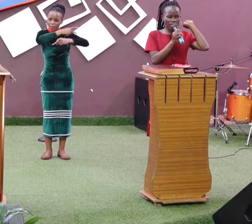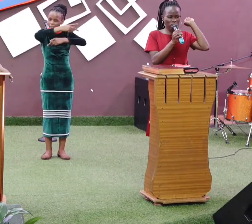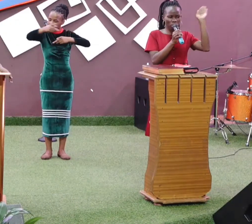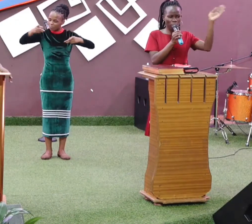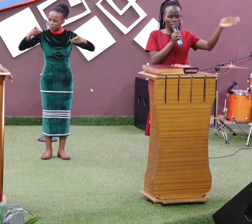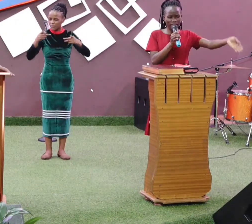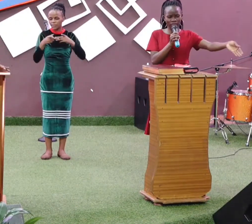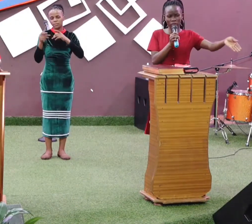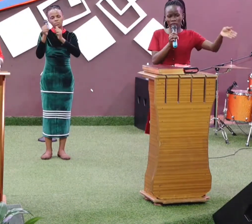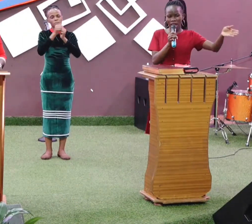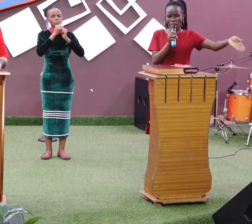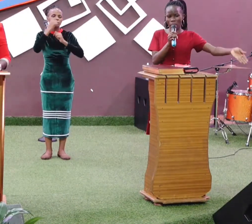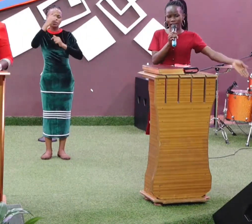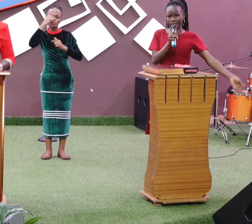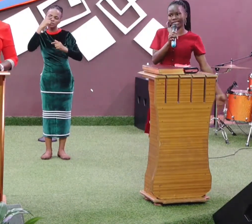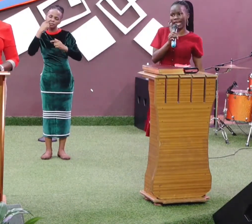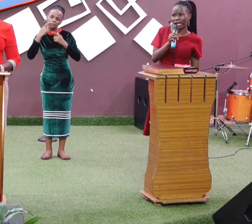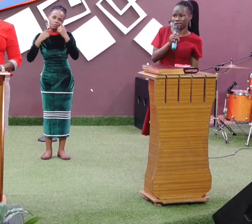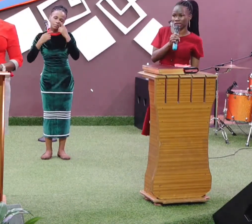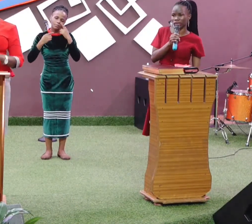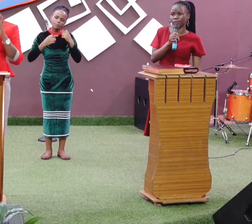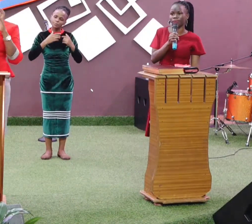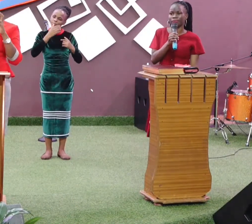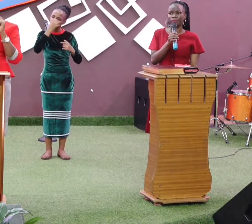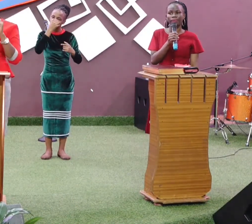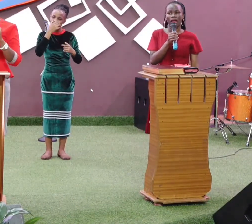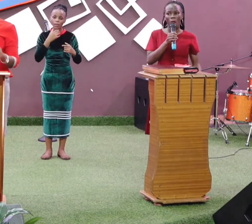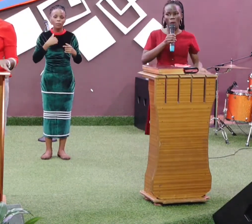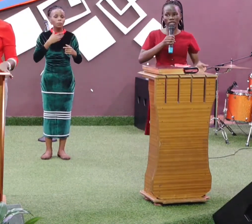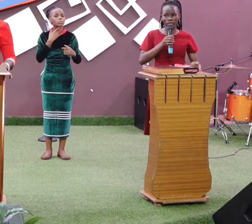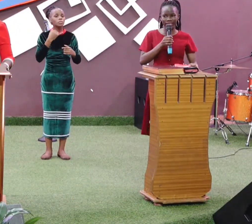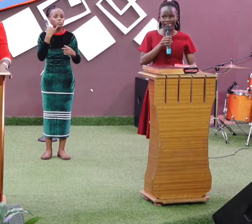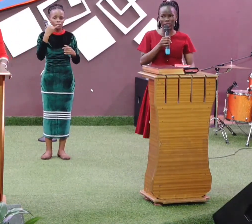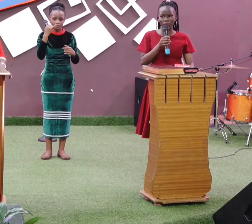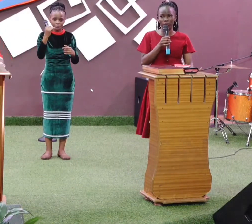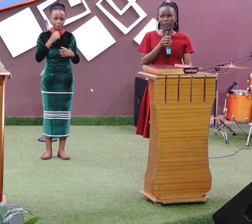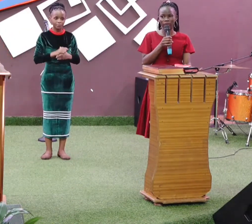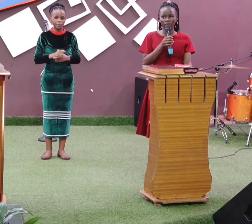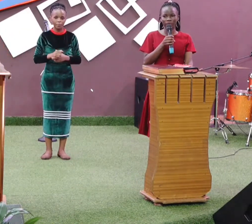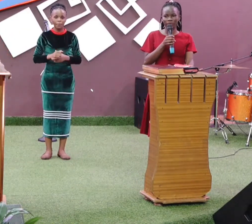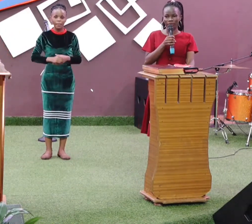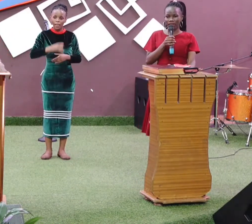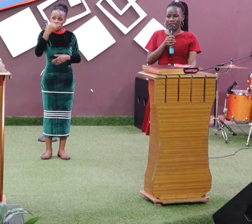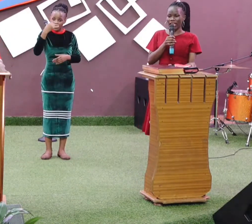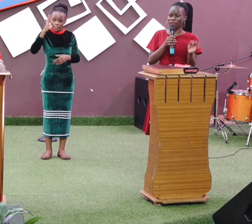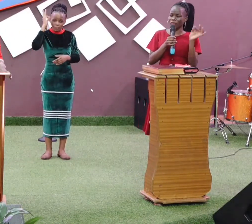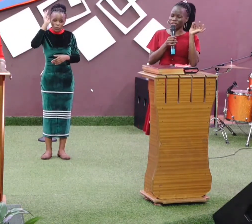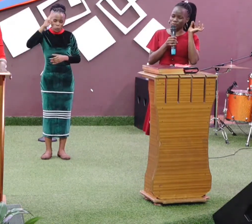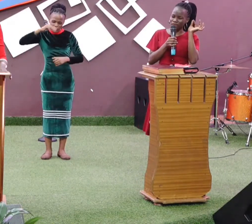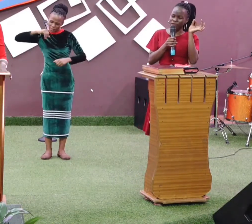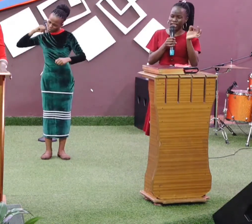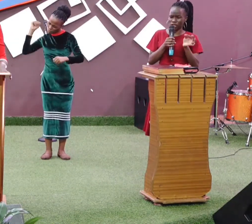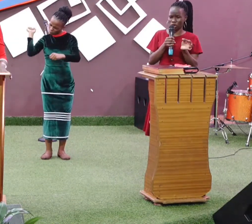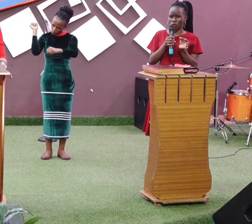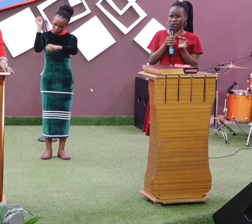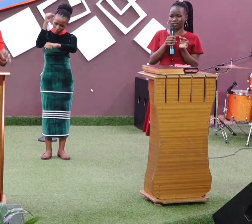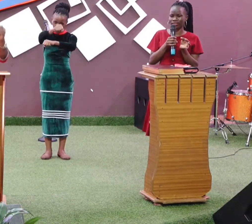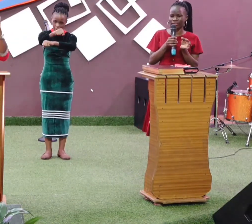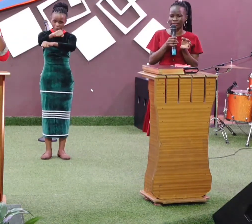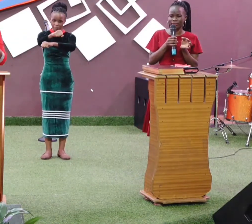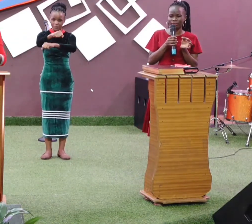when they're pointing to a place full of agony and tears, I want to tell you, if you're to be